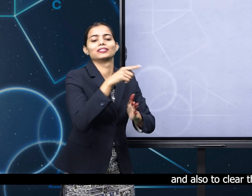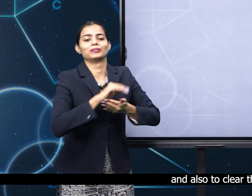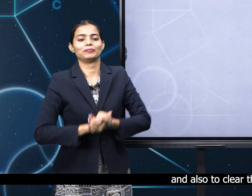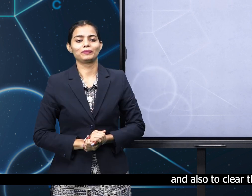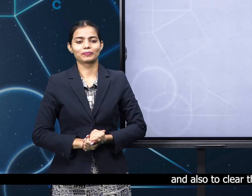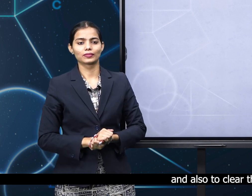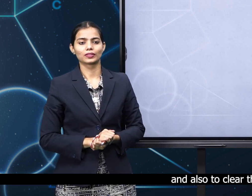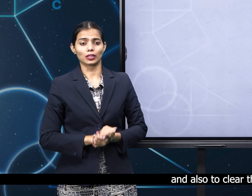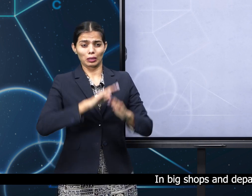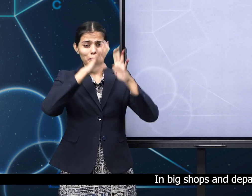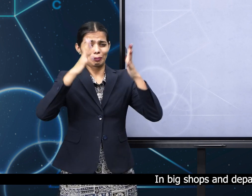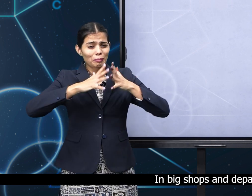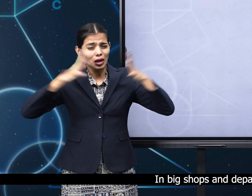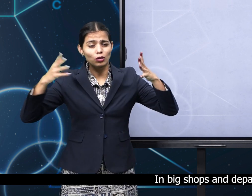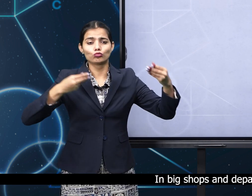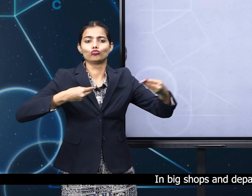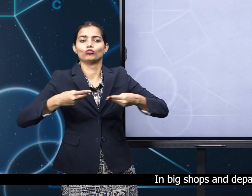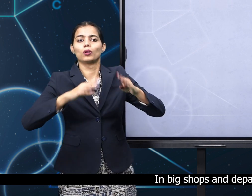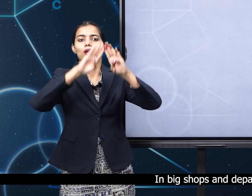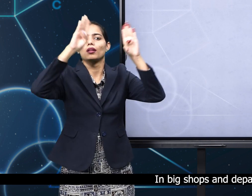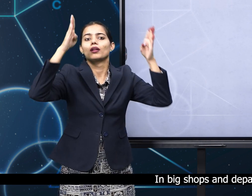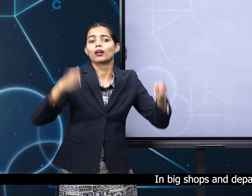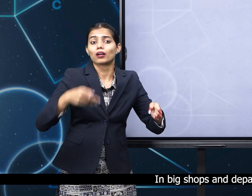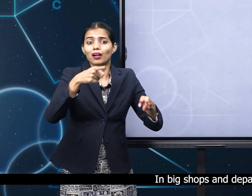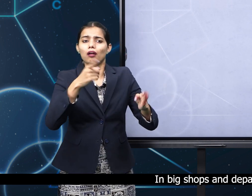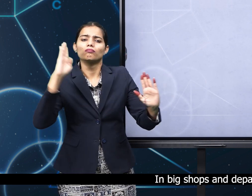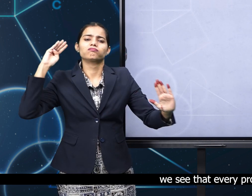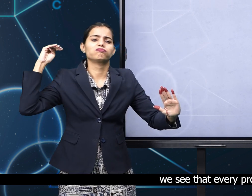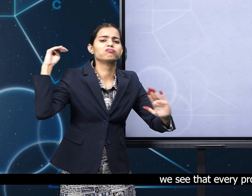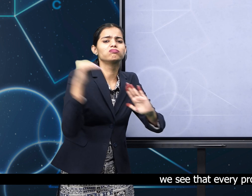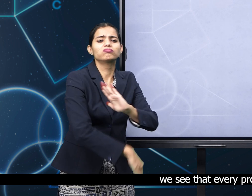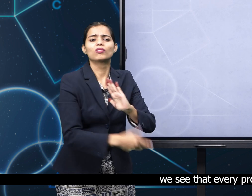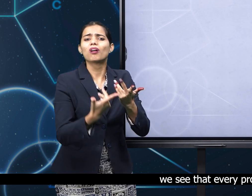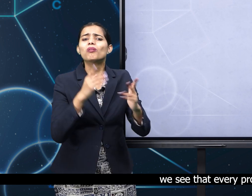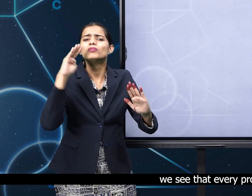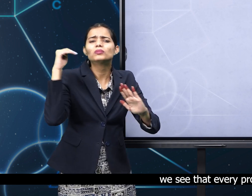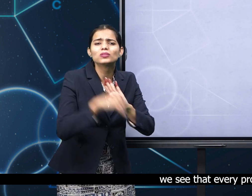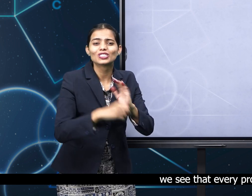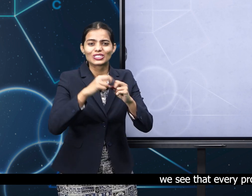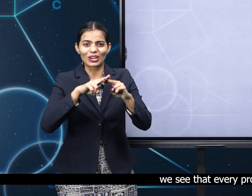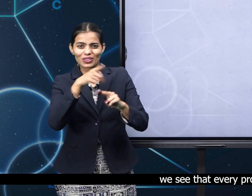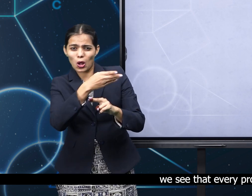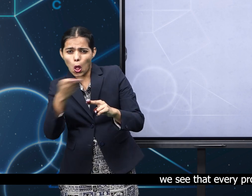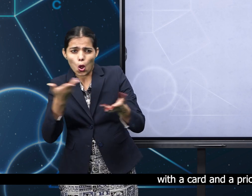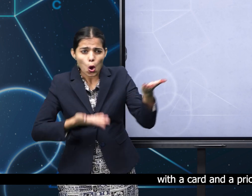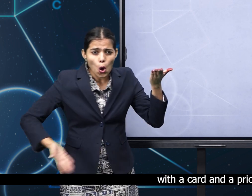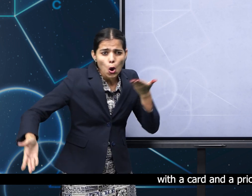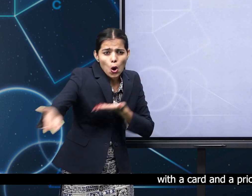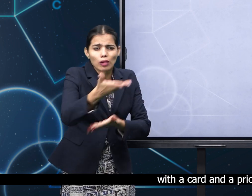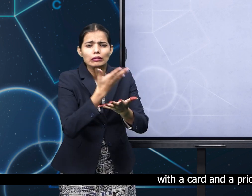Profit. In big shops and departmental stores, we see that every product is tagged with a cart and